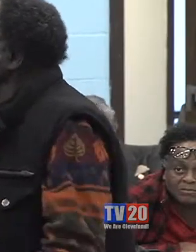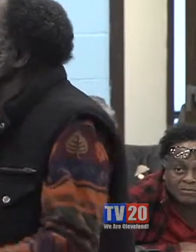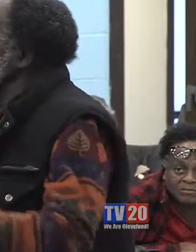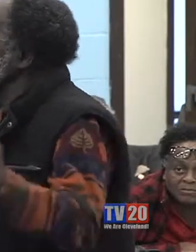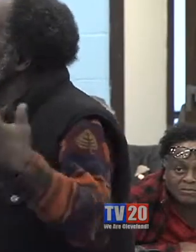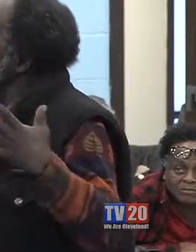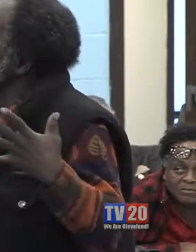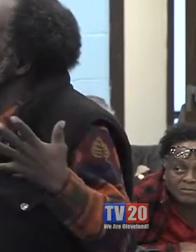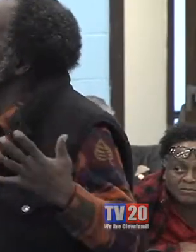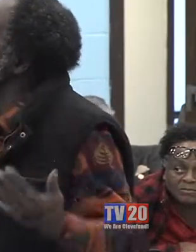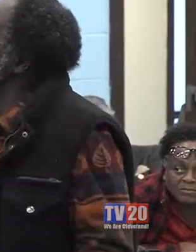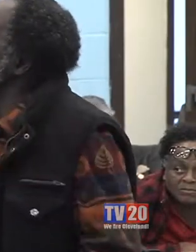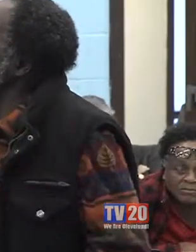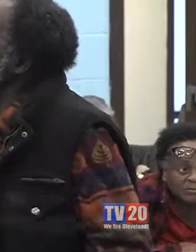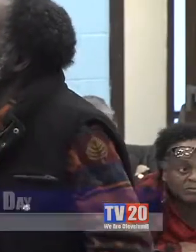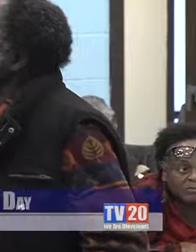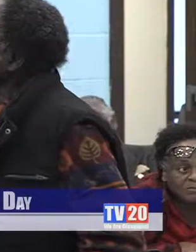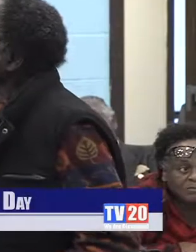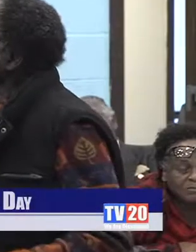science,